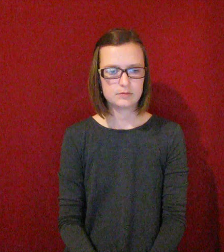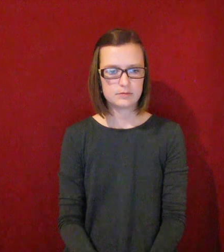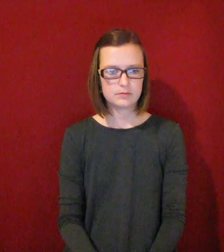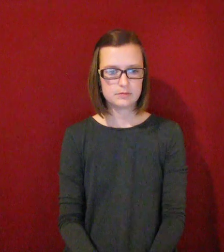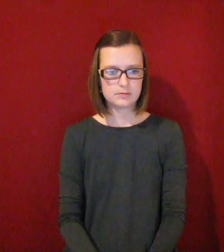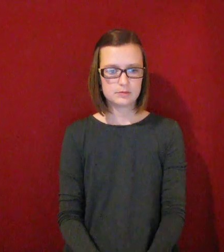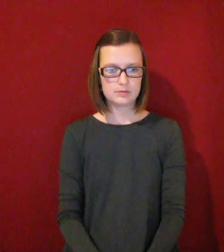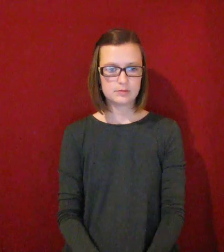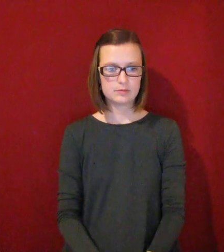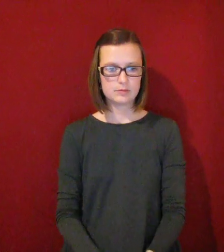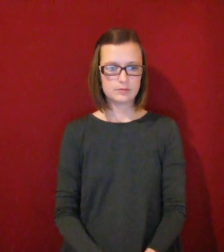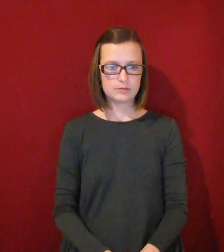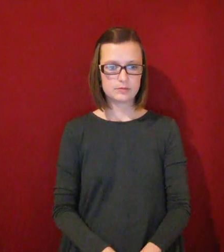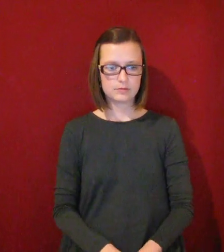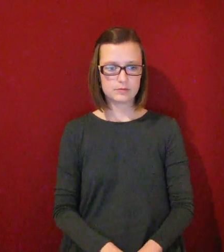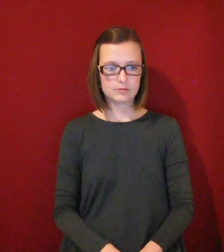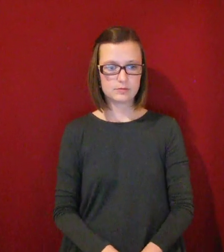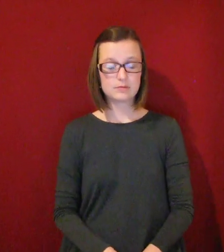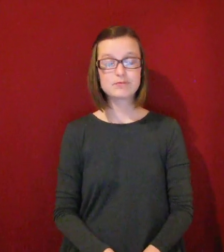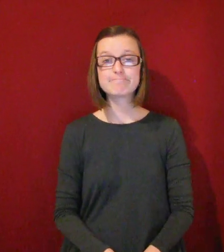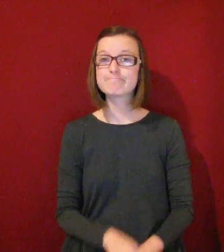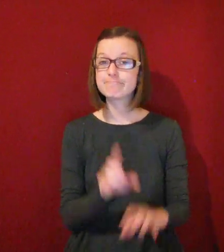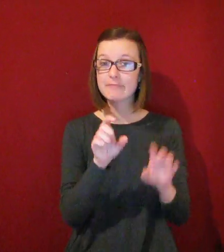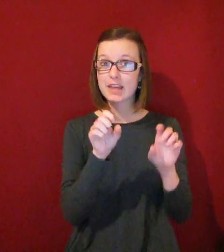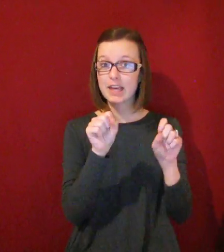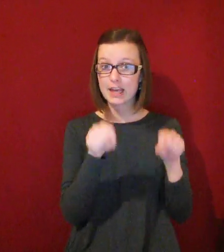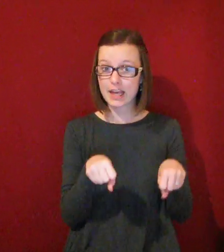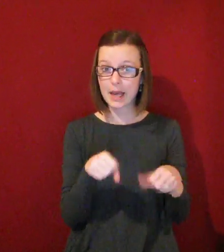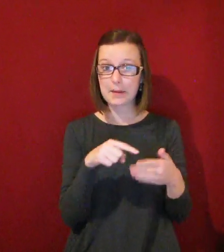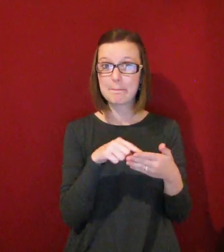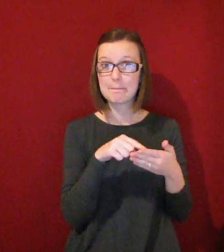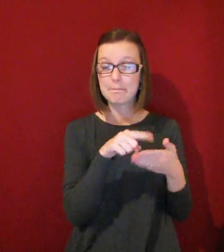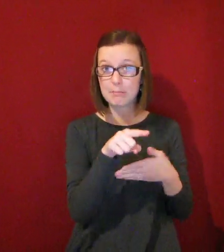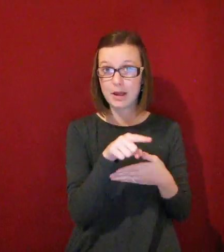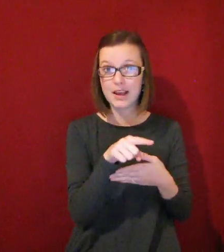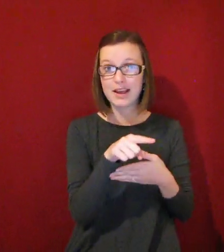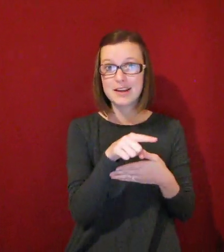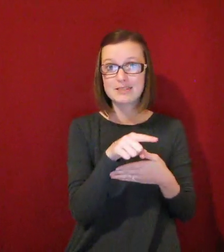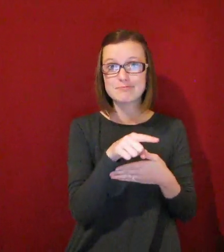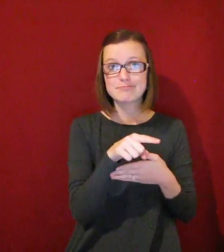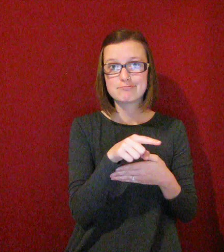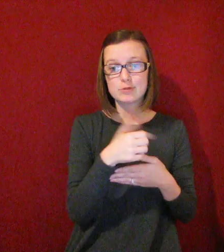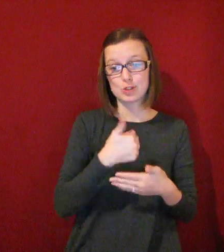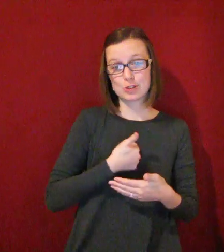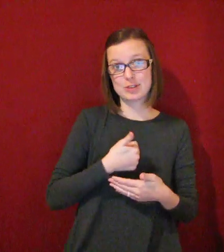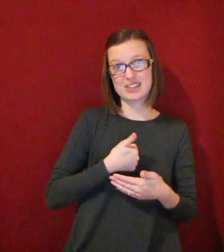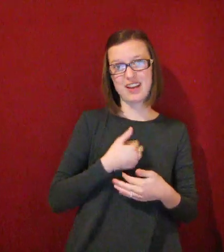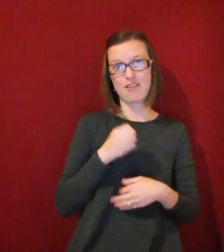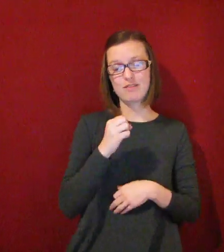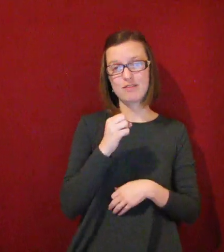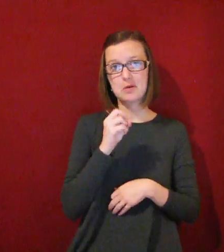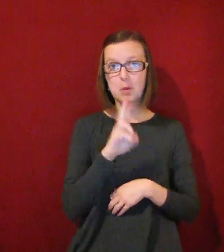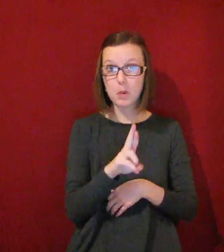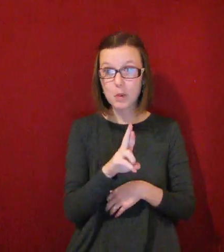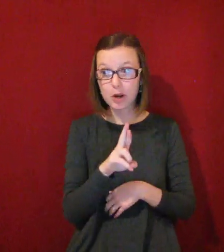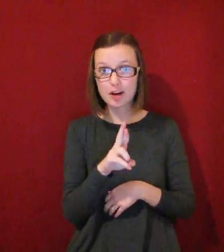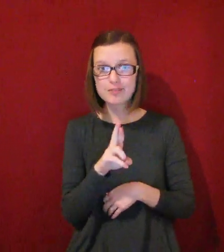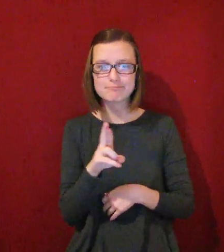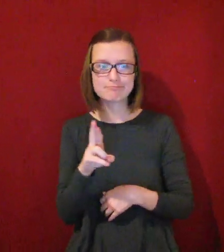You can choose to pay either out of pocket for the remaining amount or just go with however much that is available on the